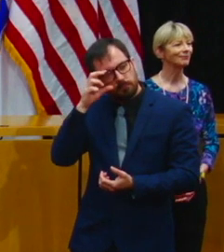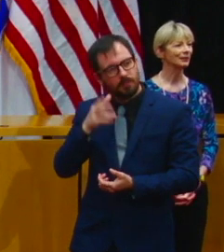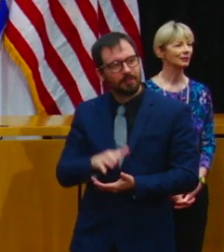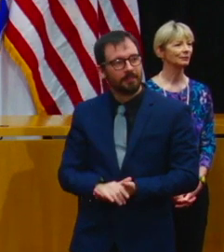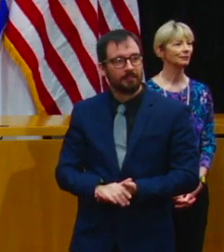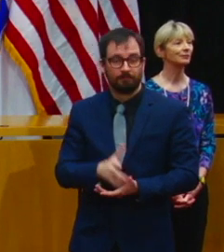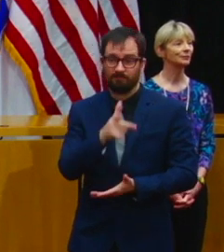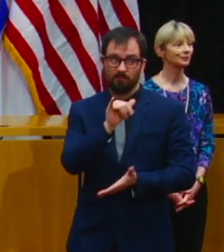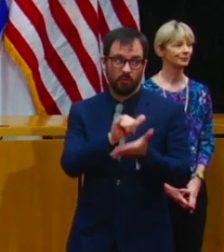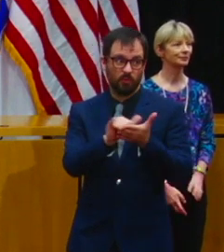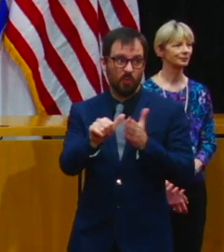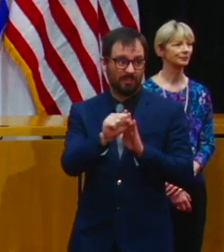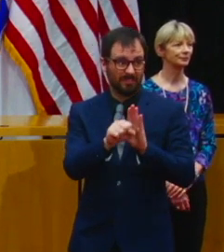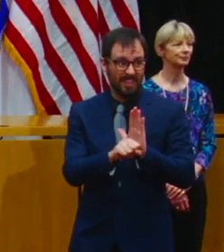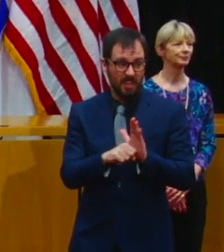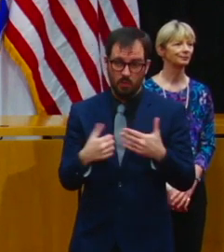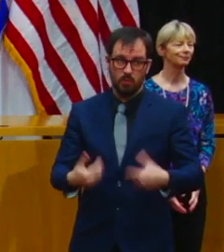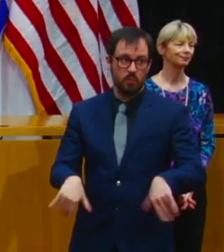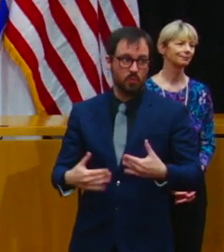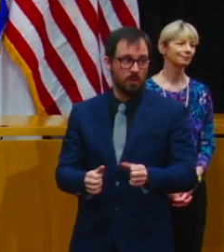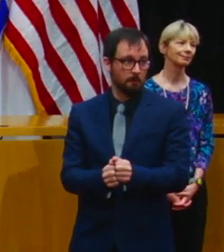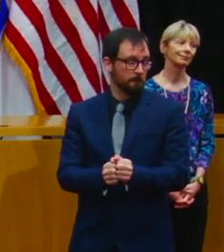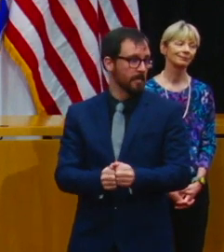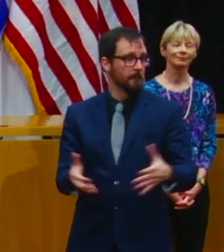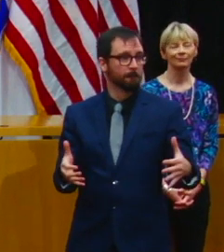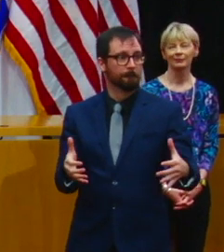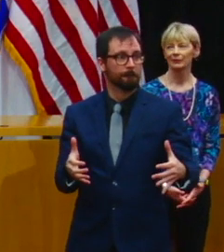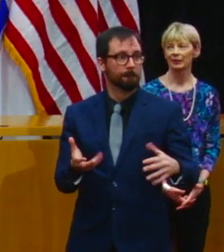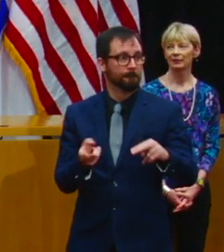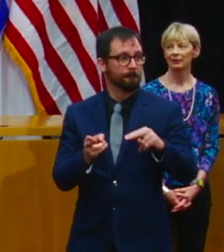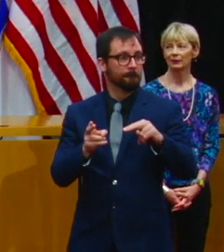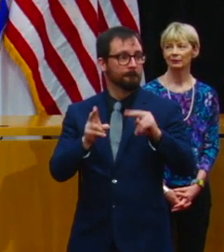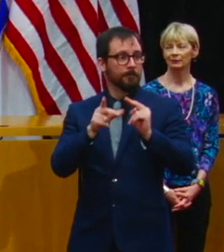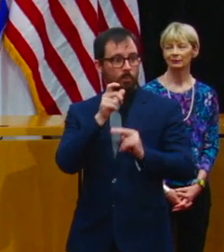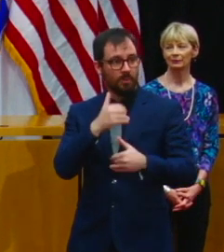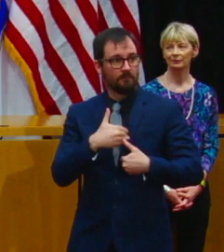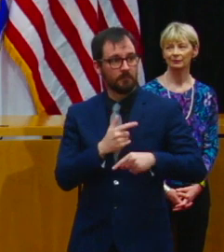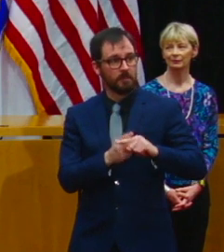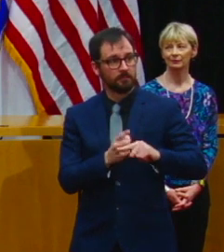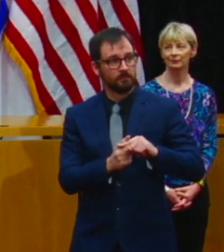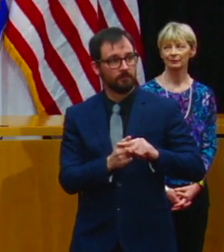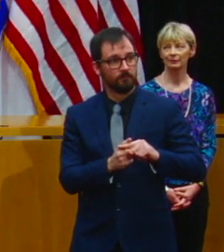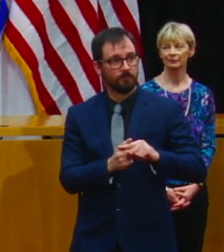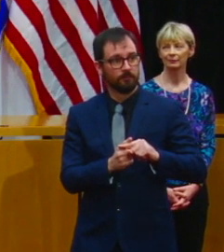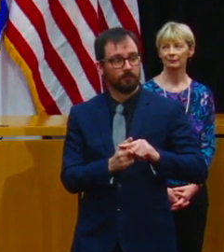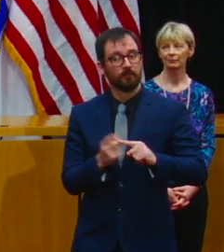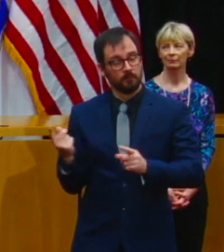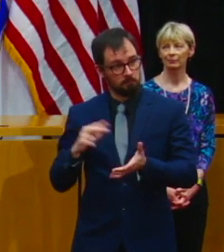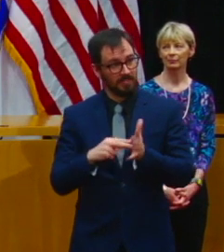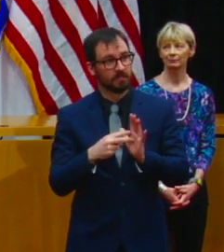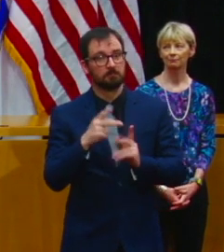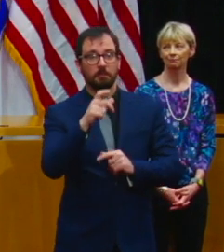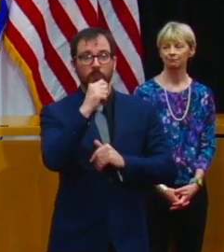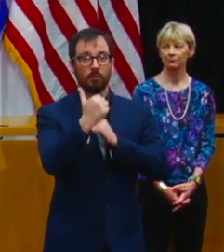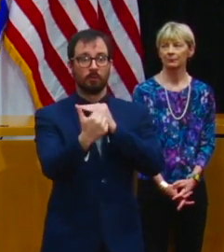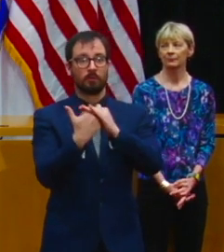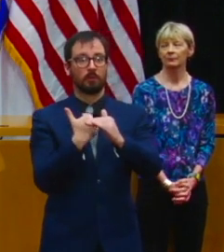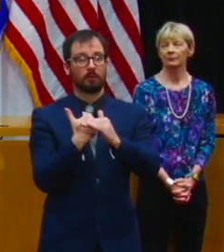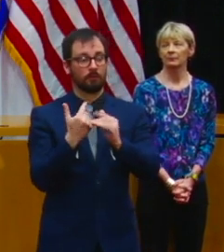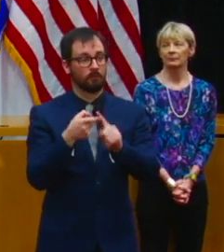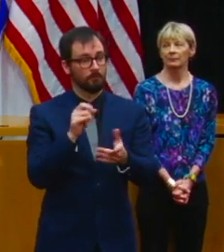coming in from New York or coming over the border on the flight? You know, the answer at this point is